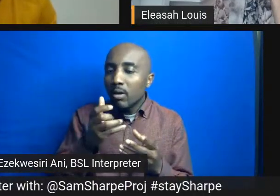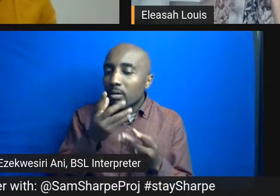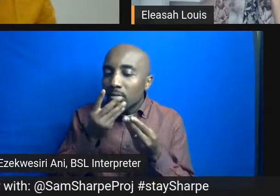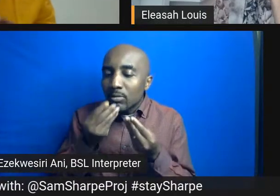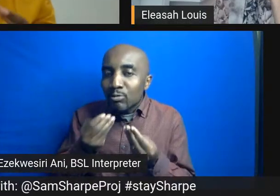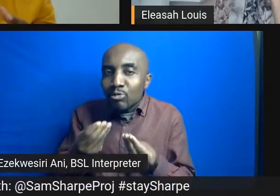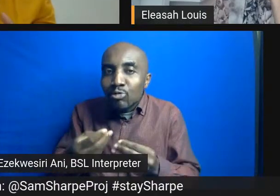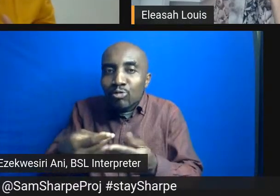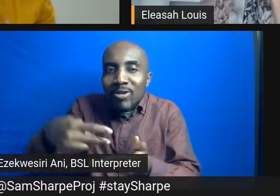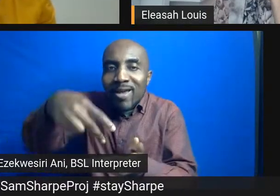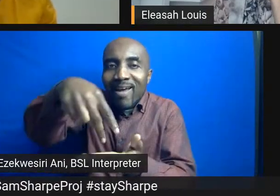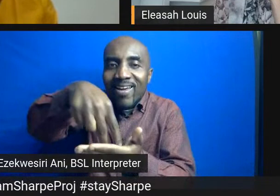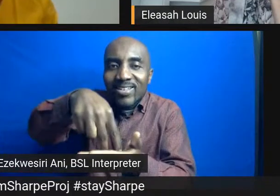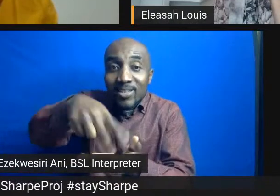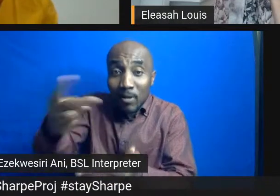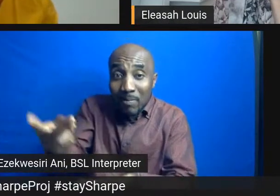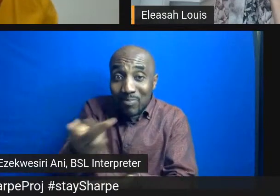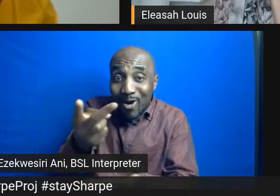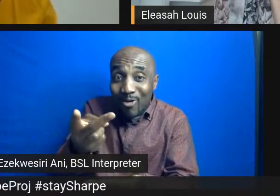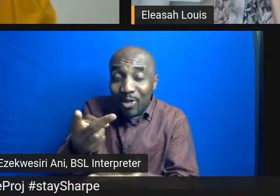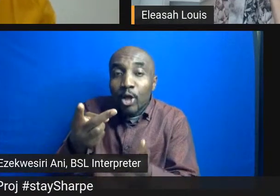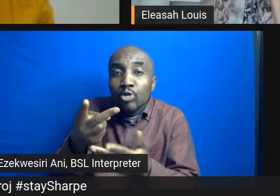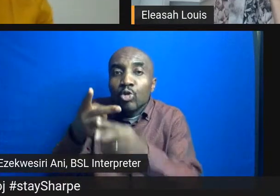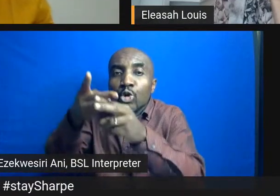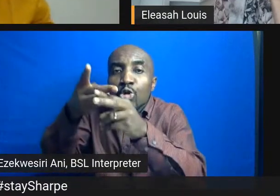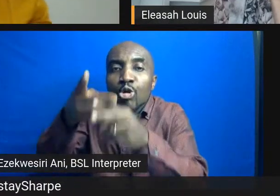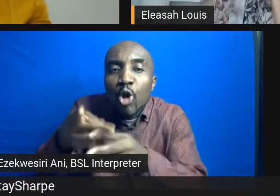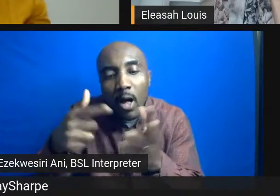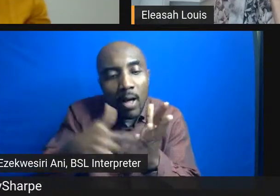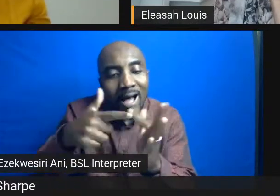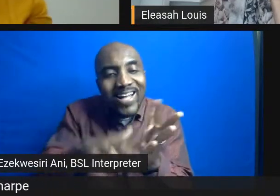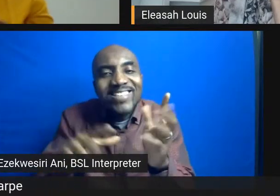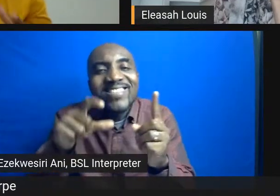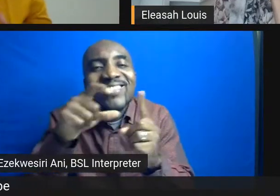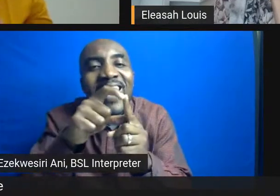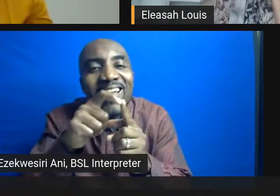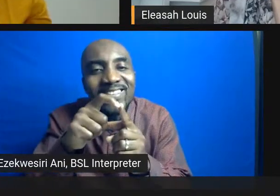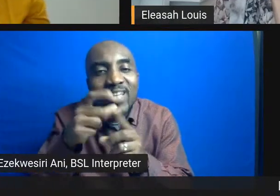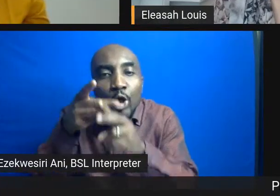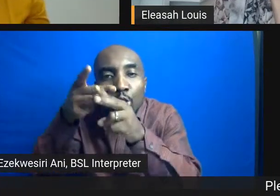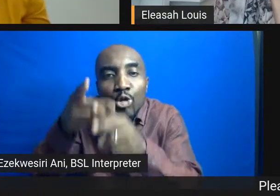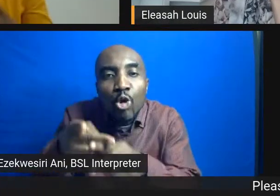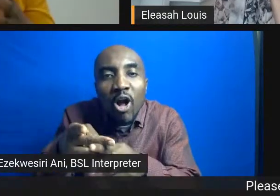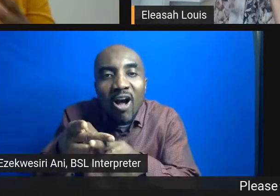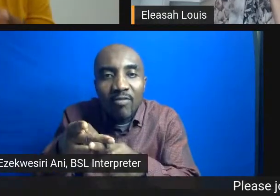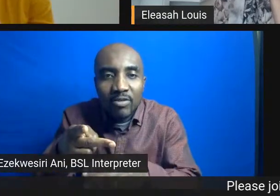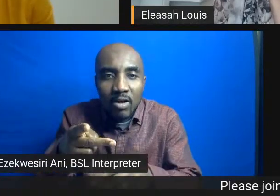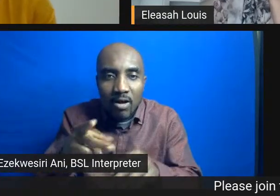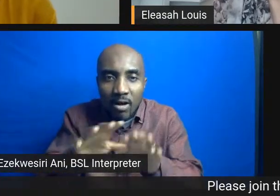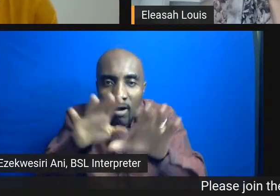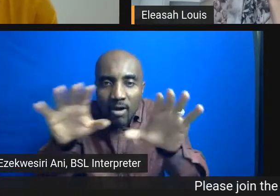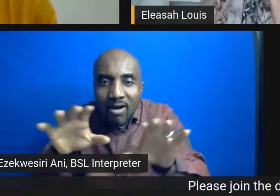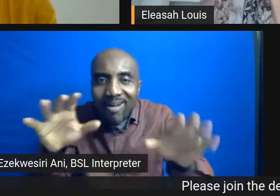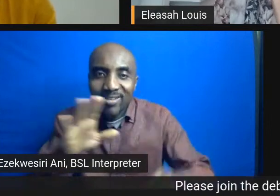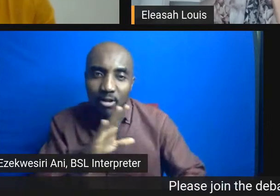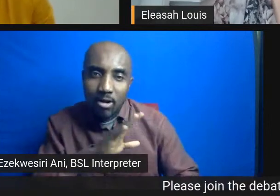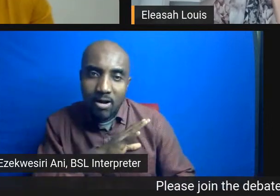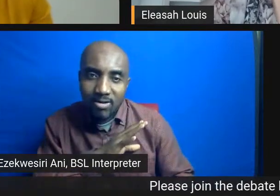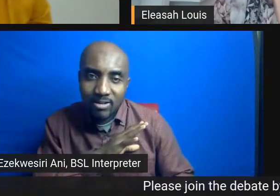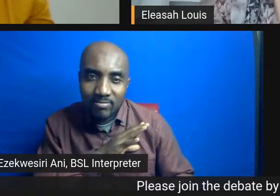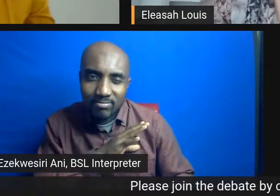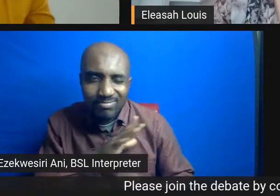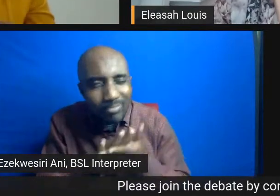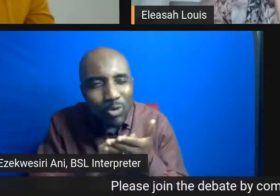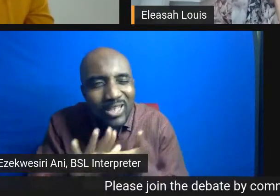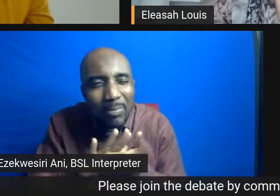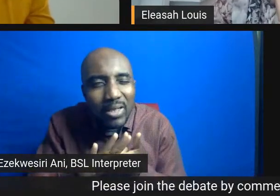Now, yes, maybe English is not my first language, but when I think of what it means to tend the garden, it